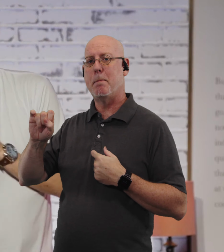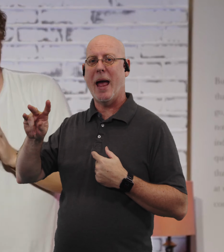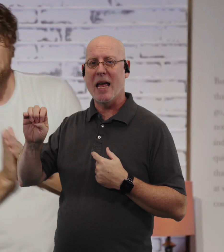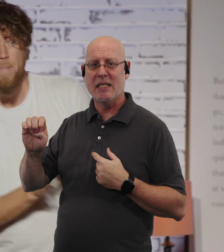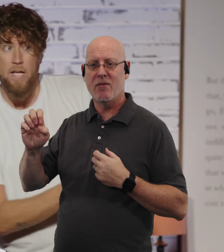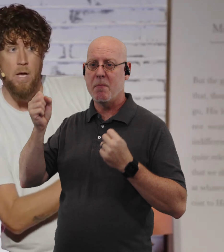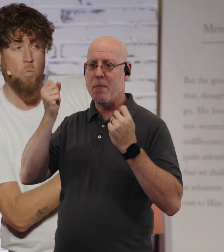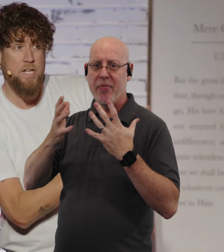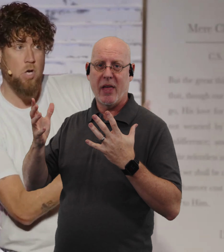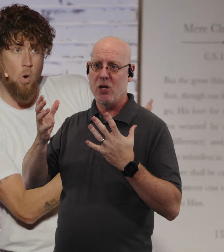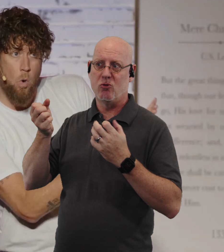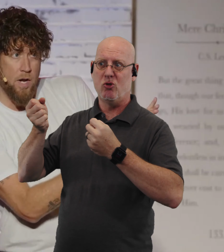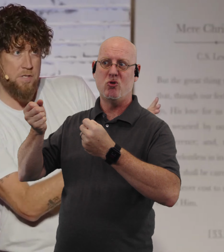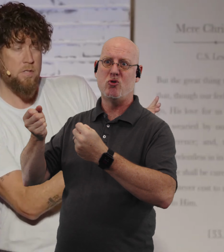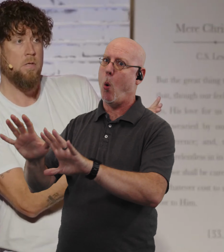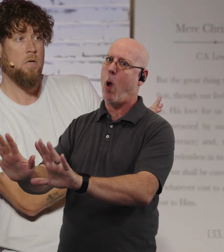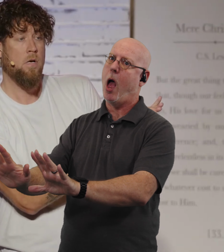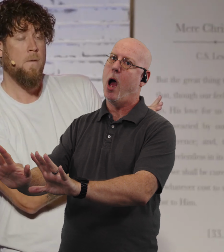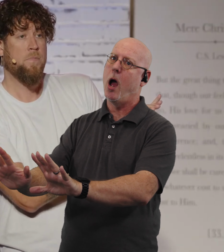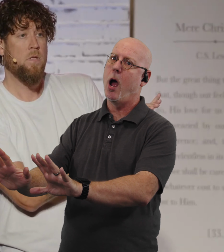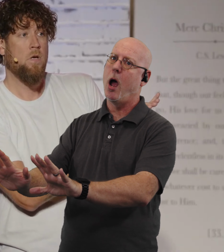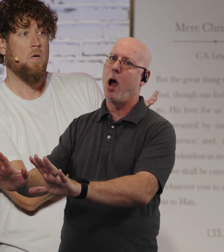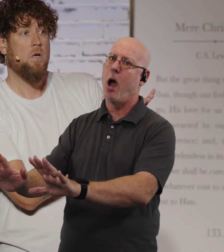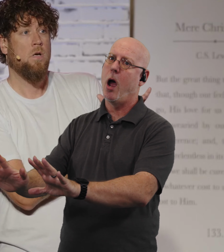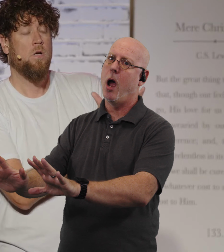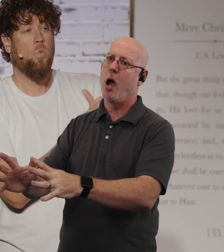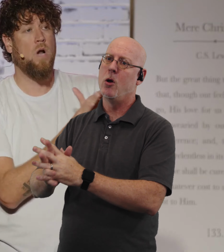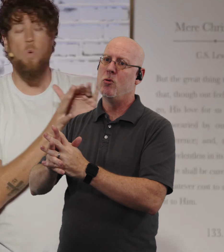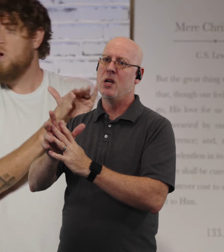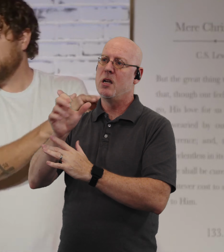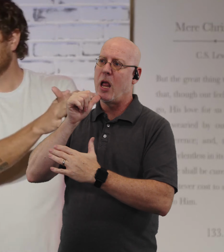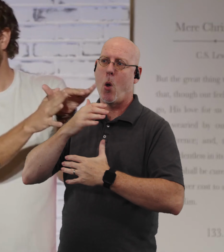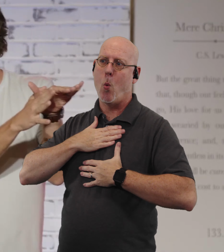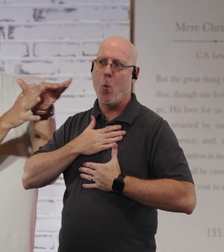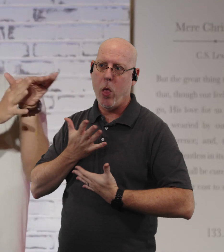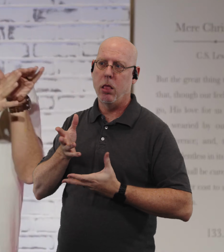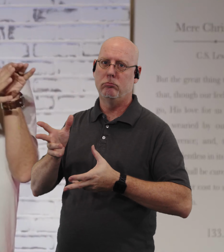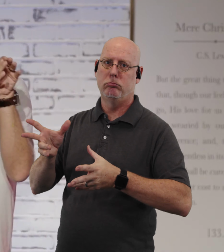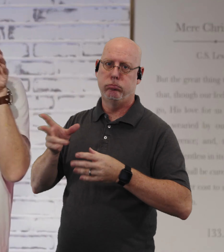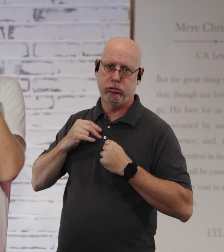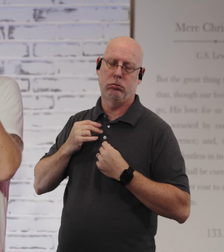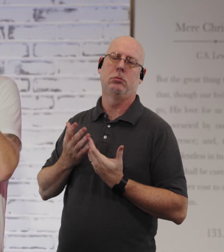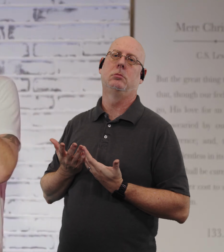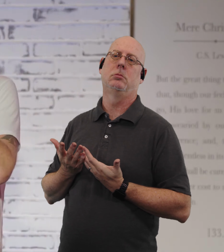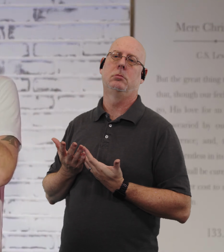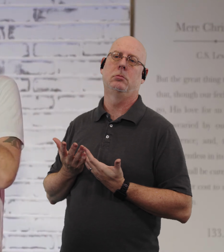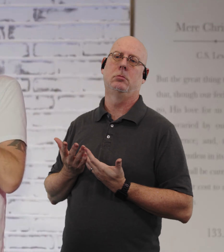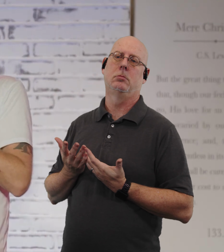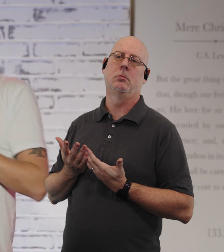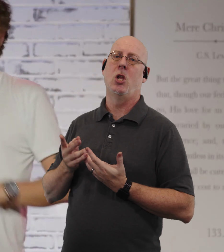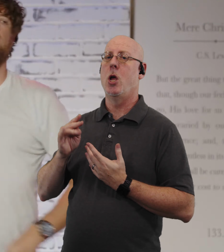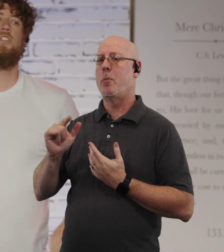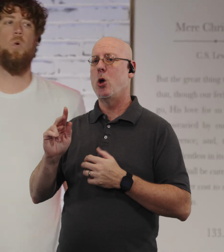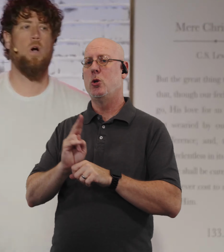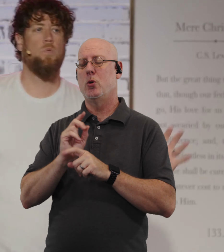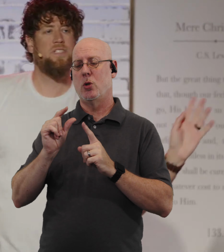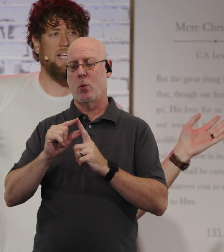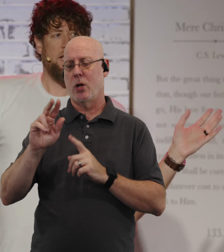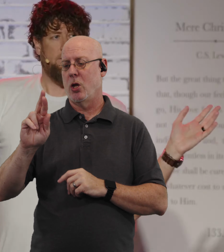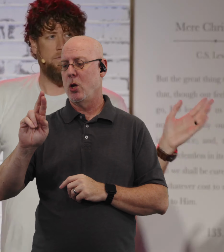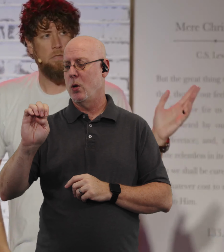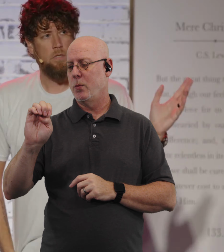passively. Many of them we don't want. We're not willing recipients. Paul here uses the